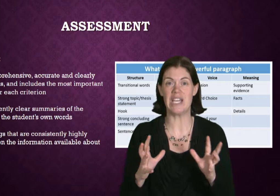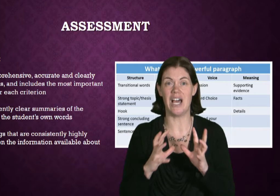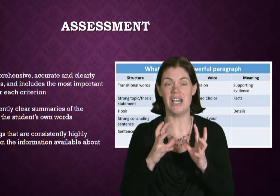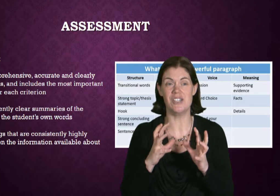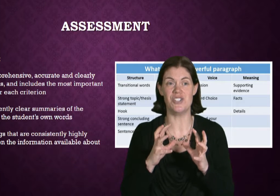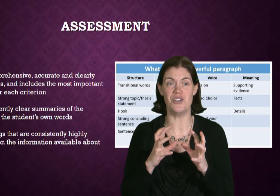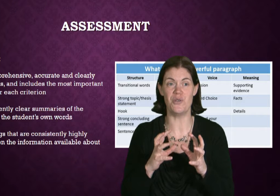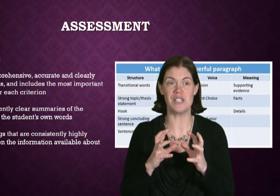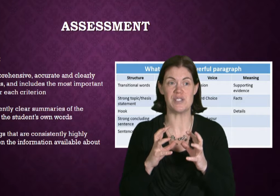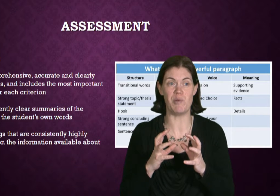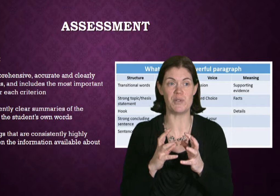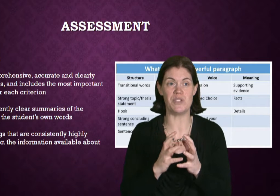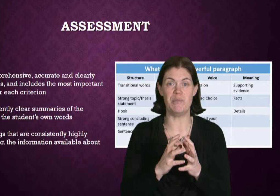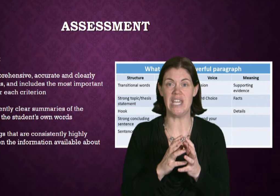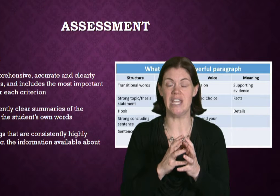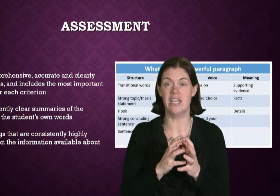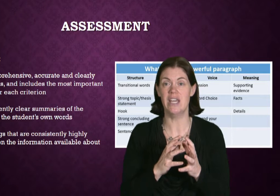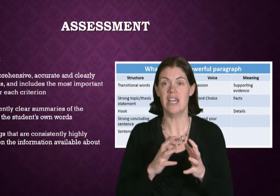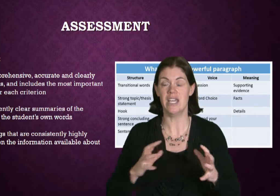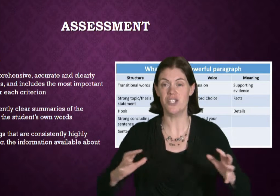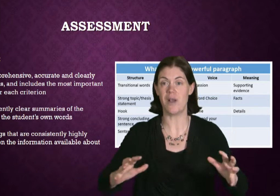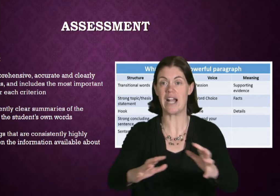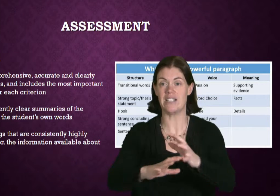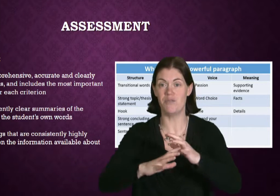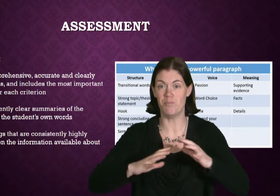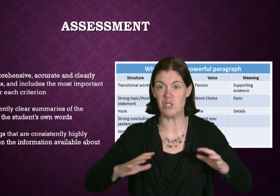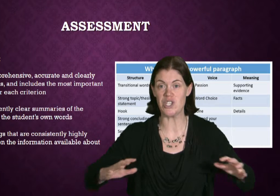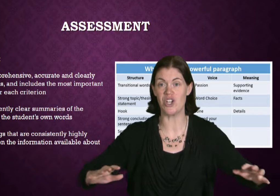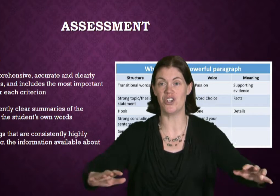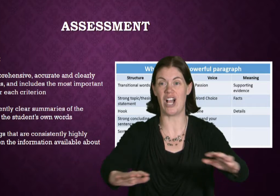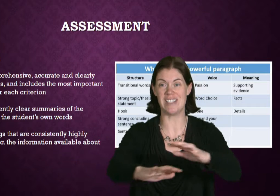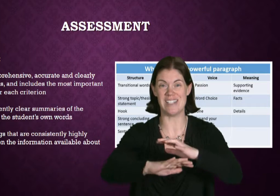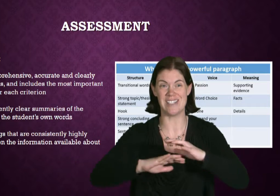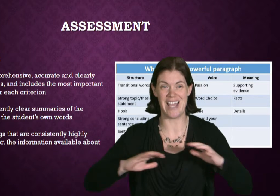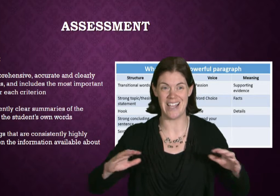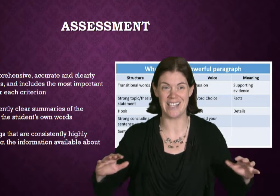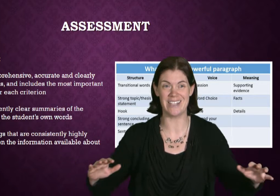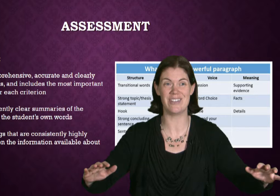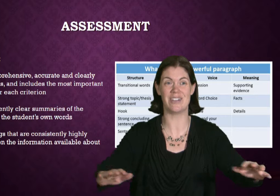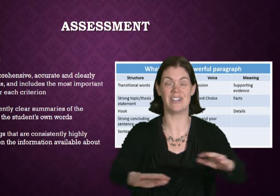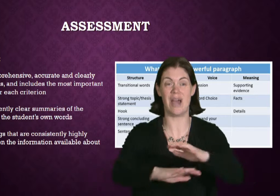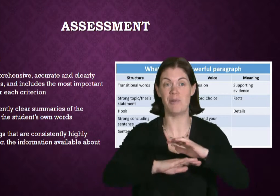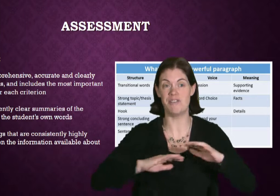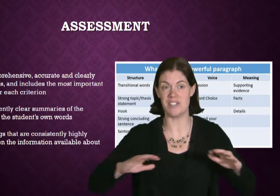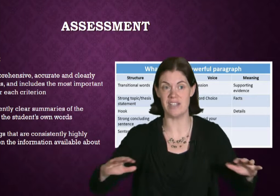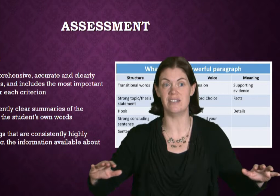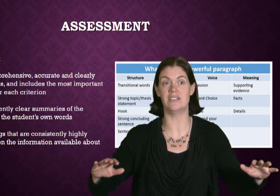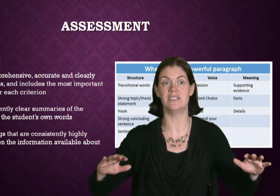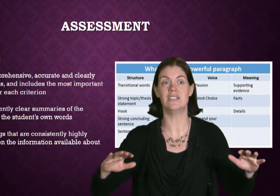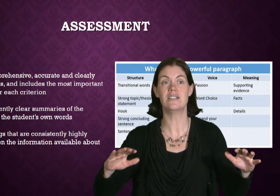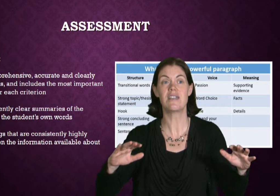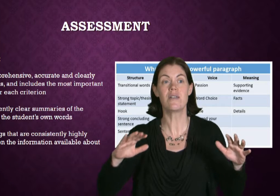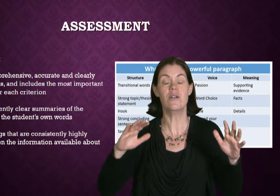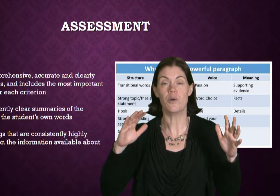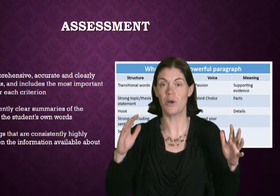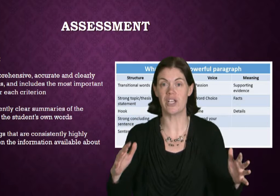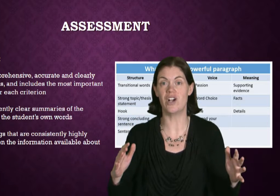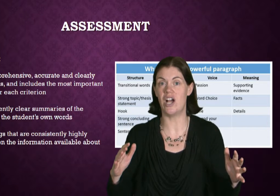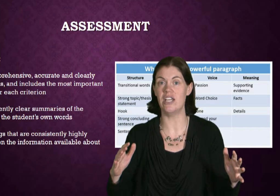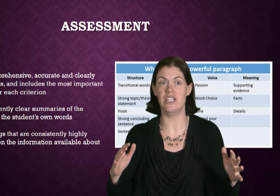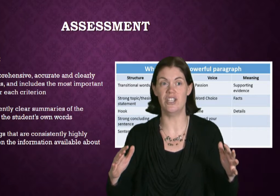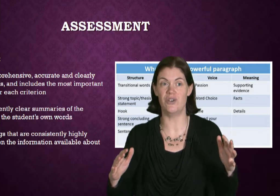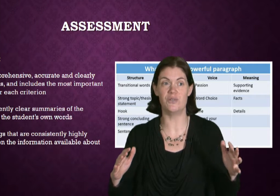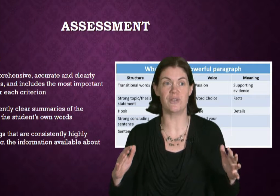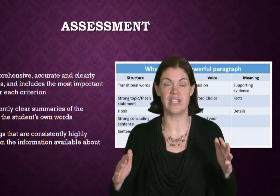this because, it's supposed to be interactive, building on your guys' collaborative skills,